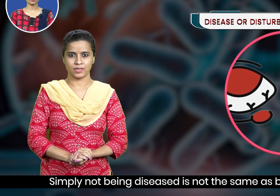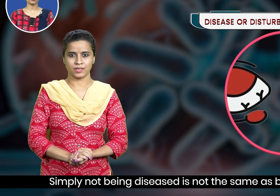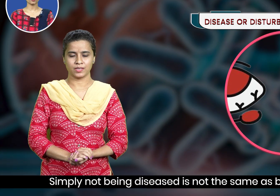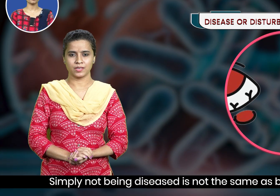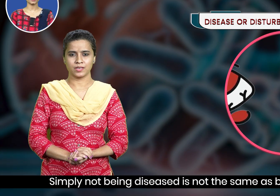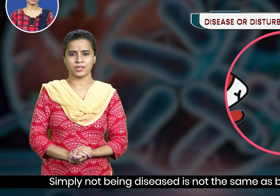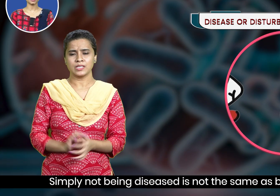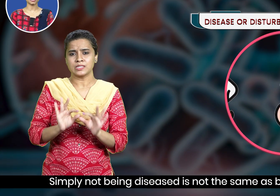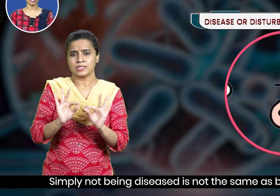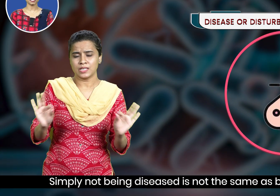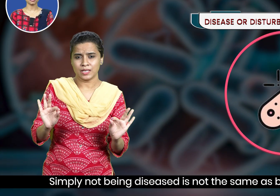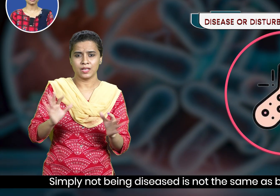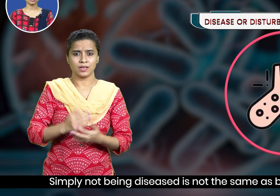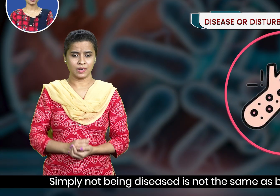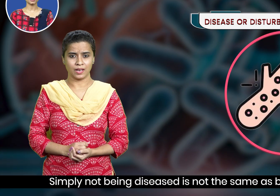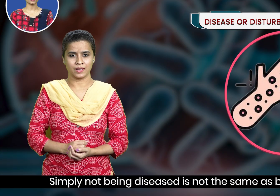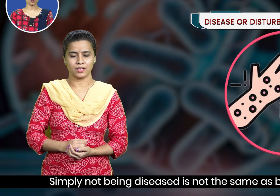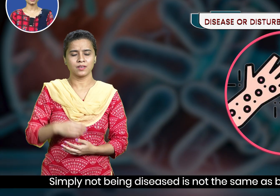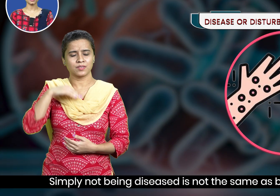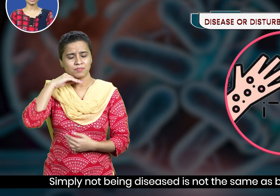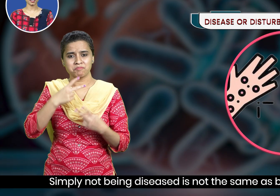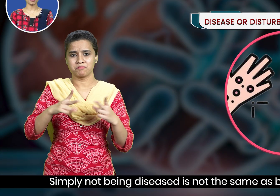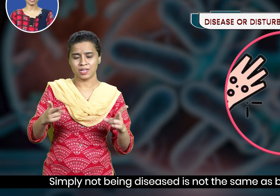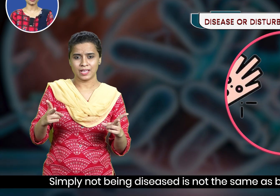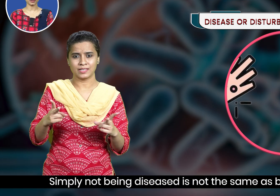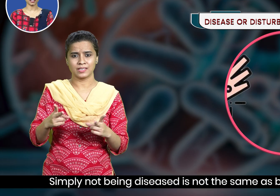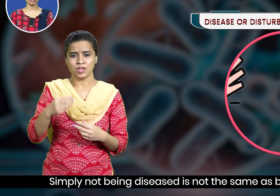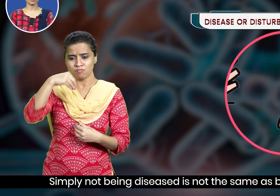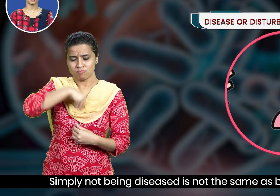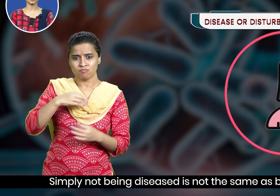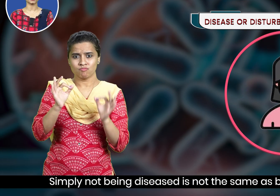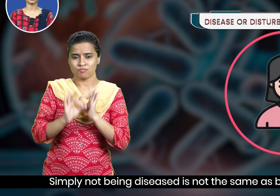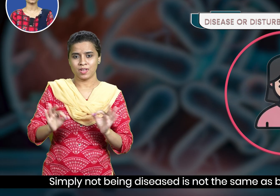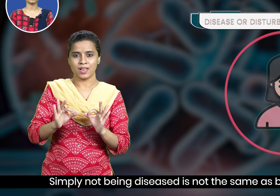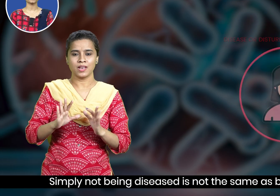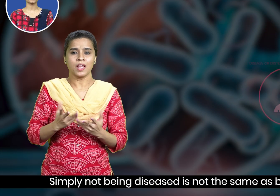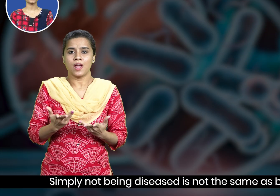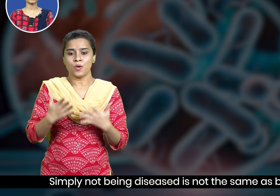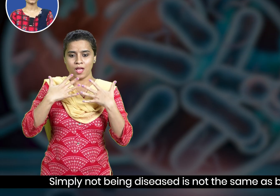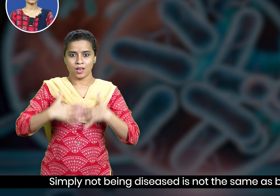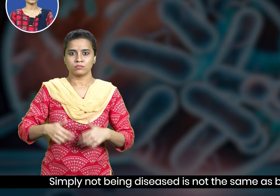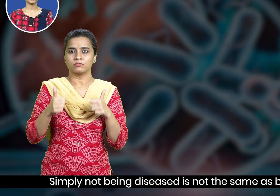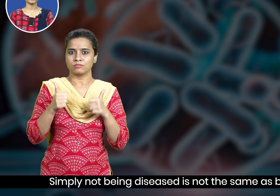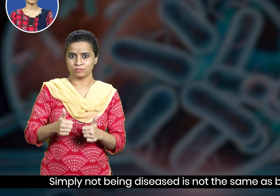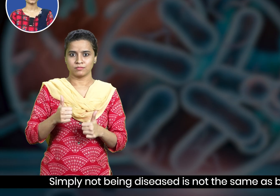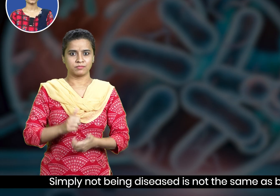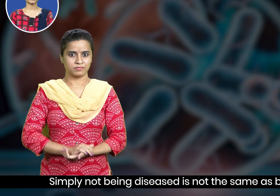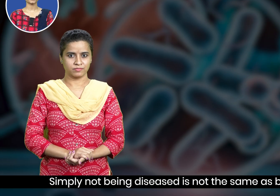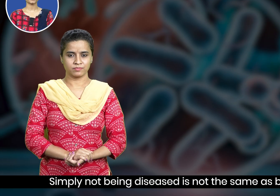Simply not being diseased is not the same as being healthy.